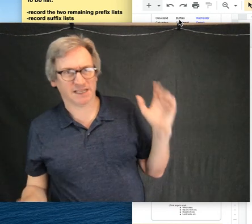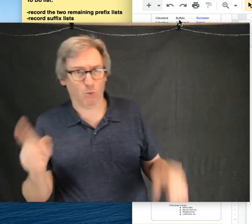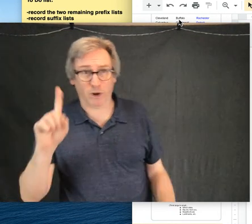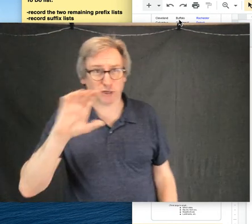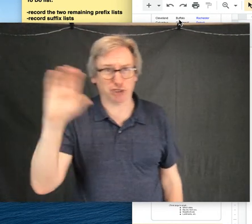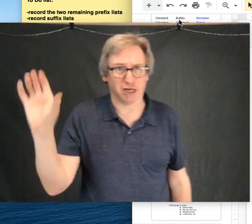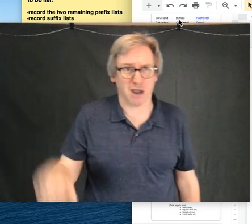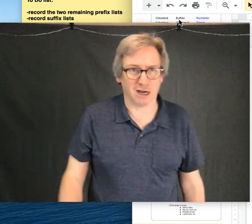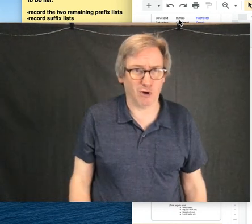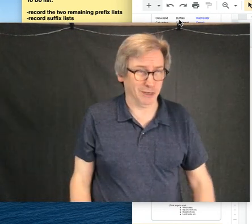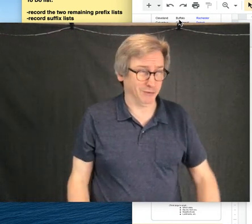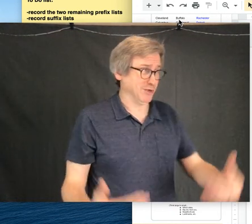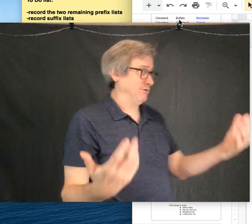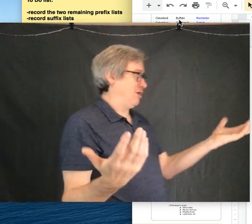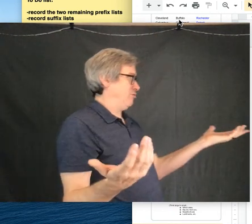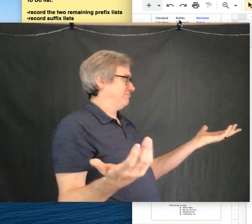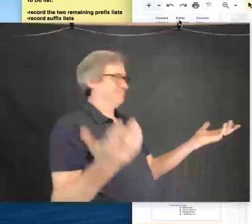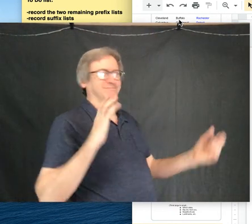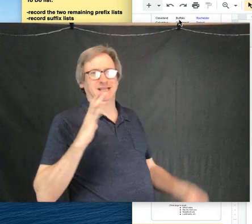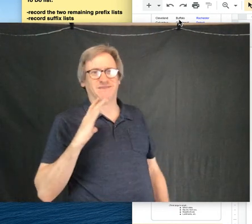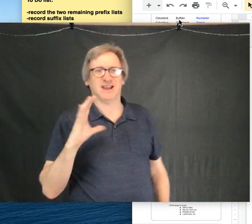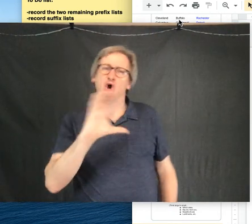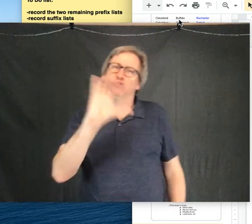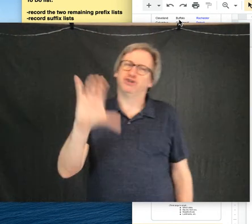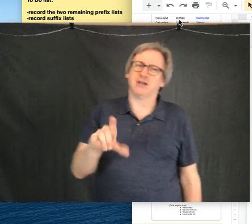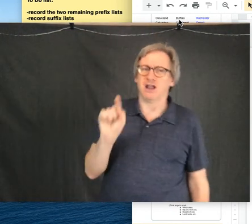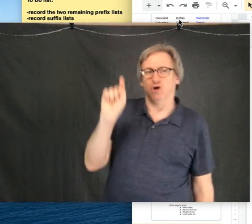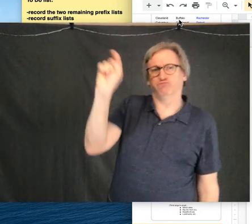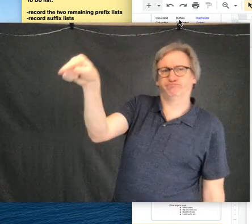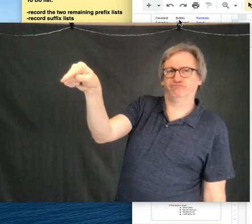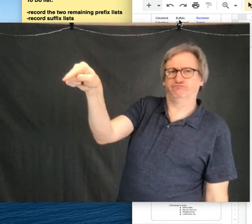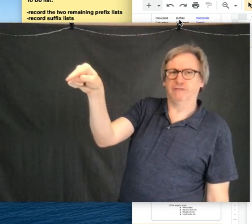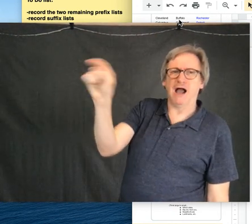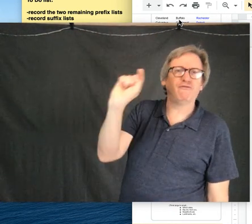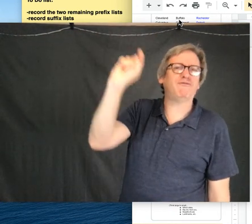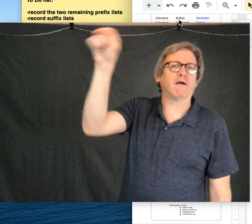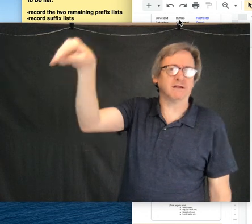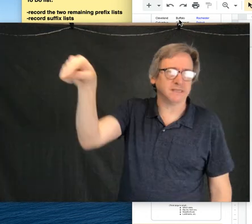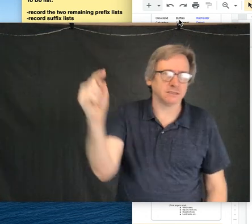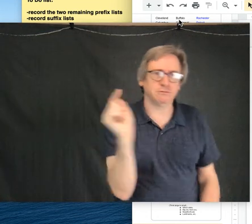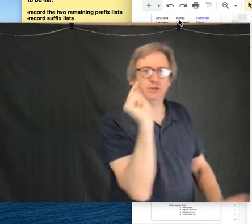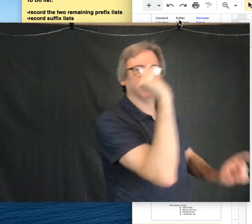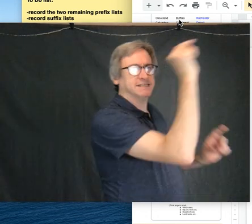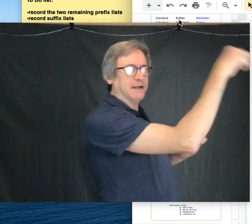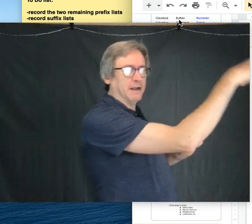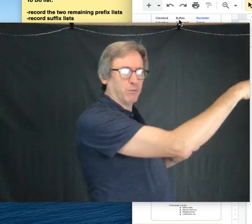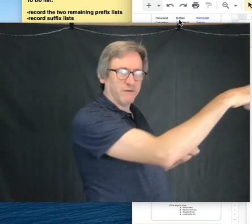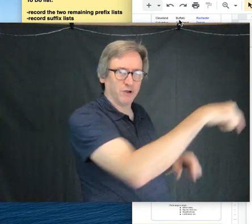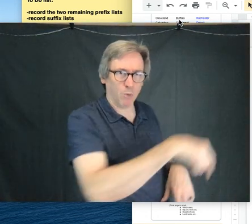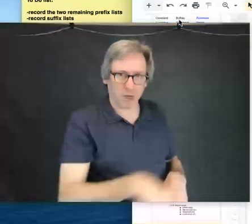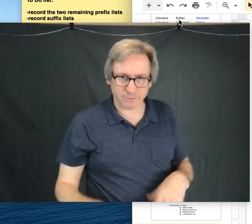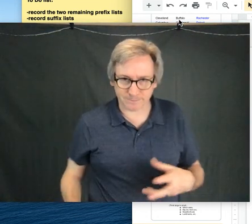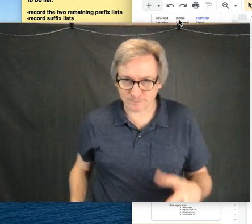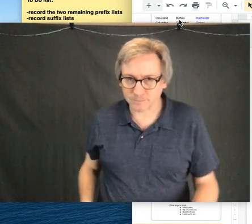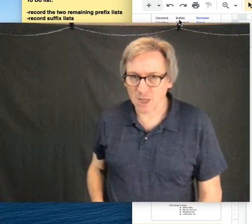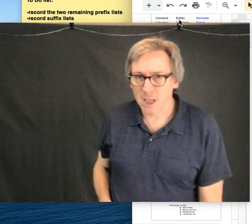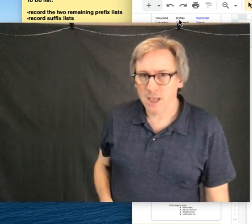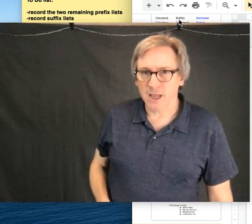grand scale, where is Chicago and you don't know, that's fine. Chicago, how far is it? You can set it up wherever you